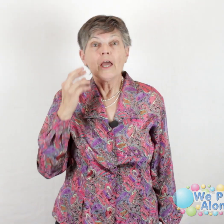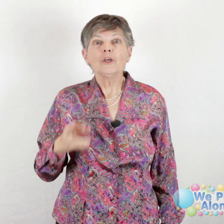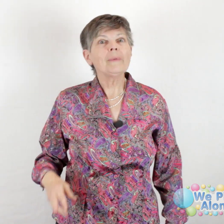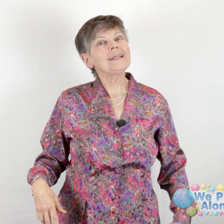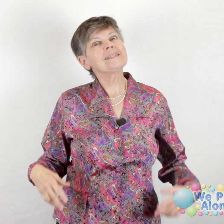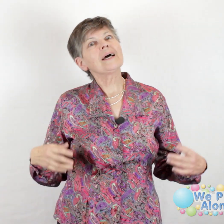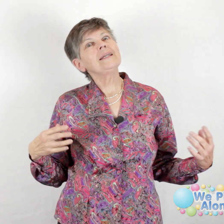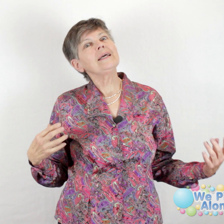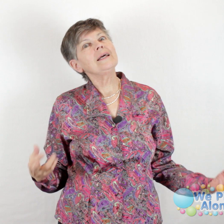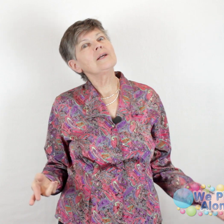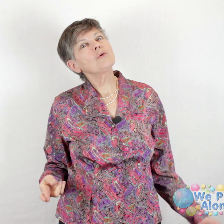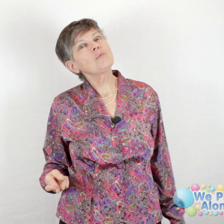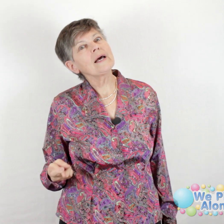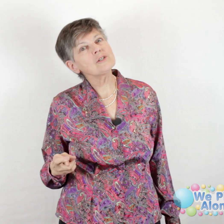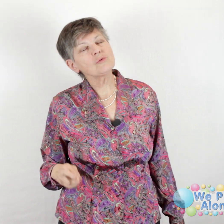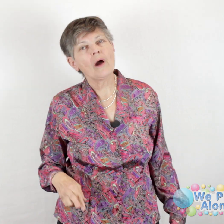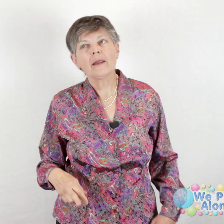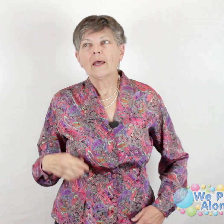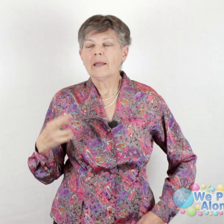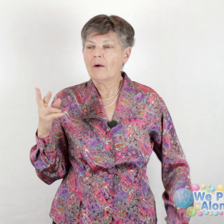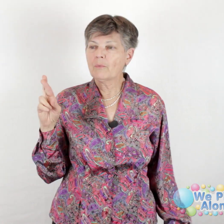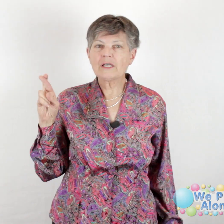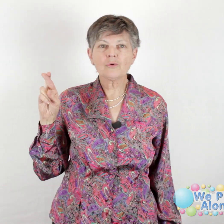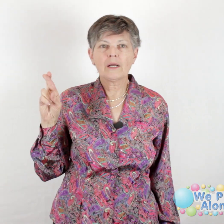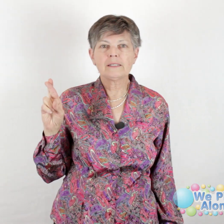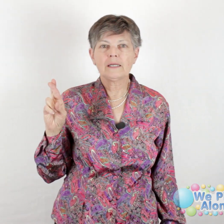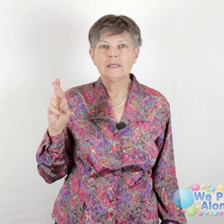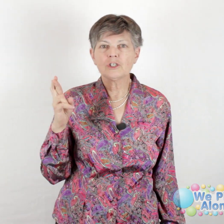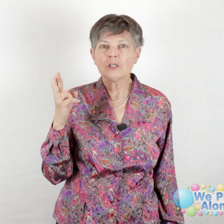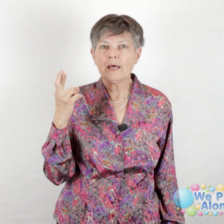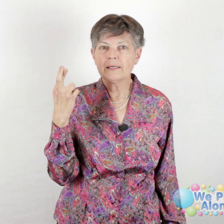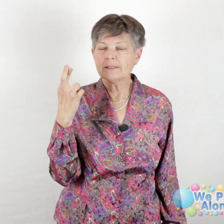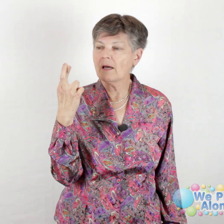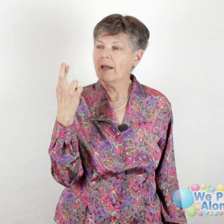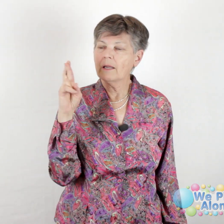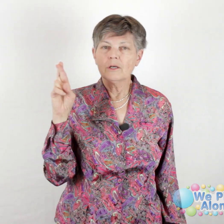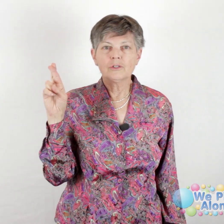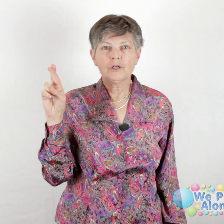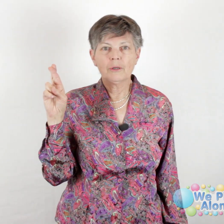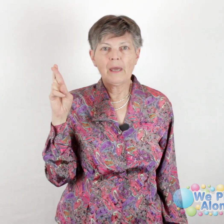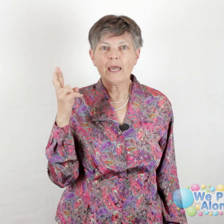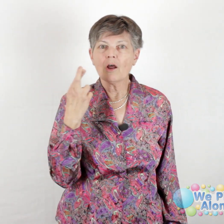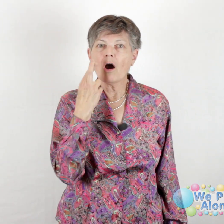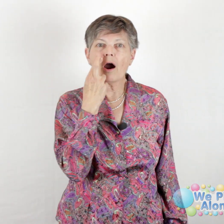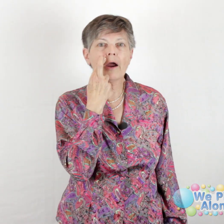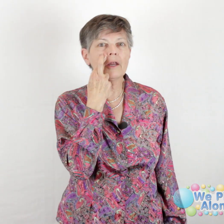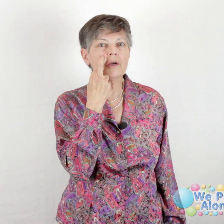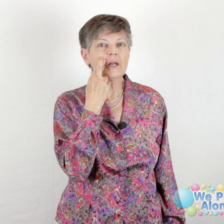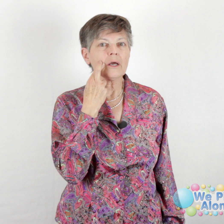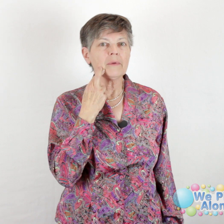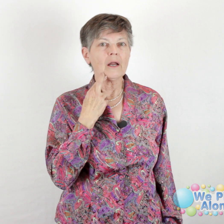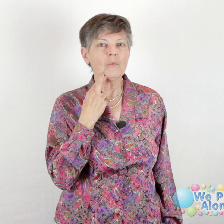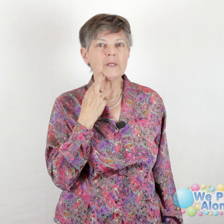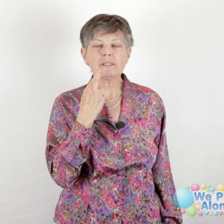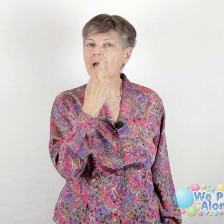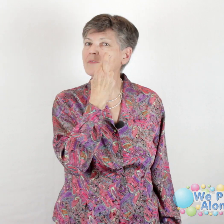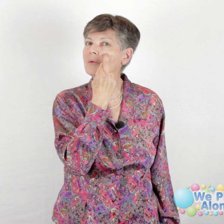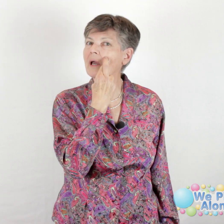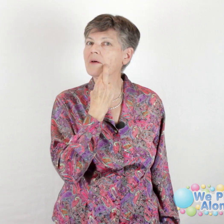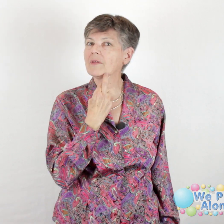You might decide to eat at a restaurant. Now a restaurant is an initialized sign. So you're going to make an R and you're going to come down on one side of your mouth and